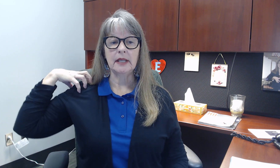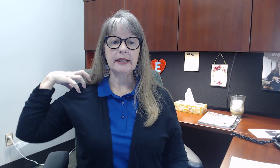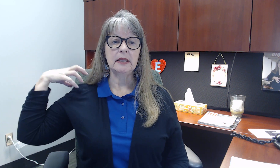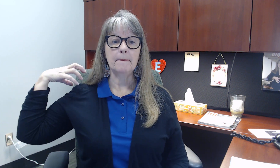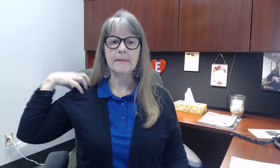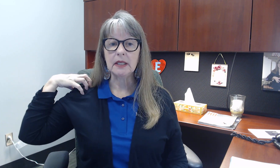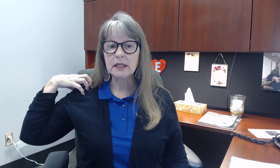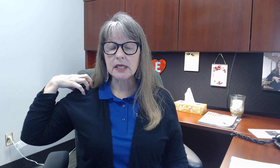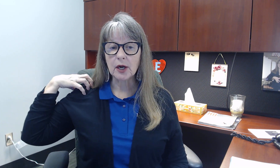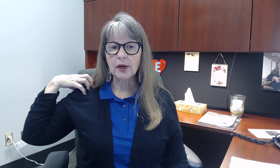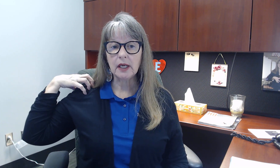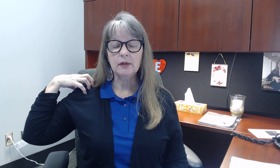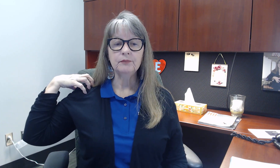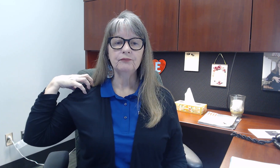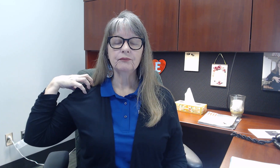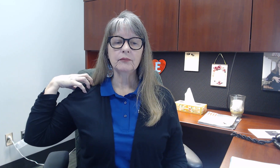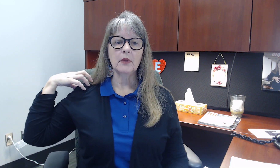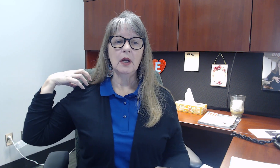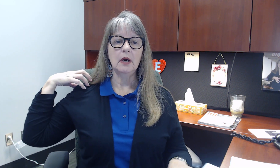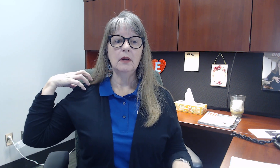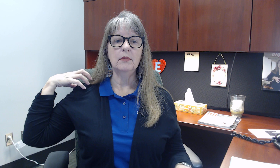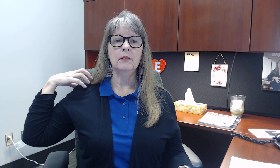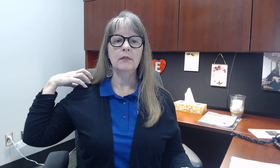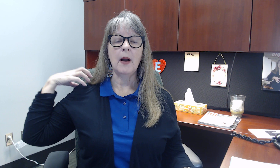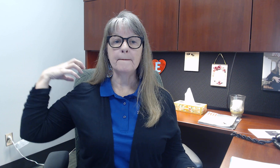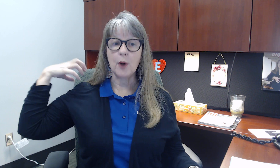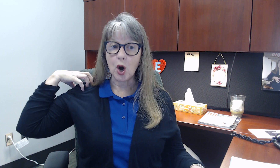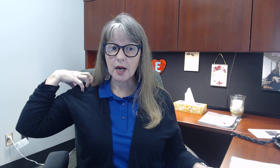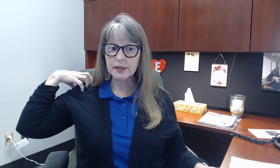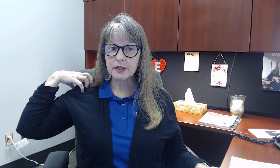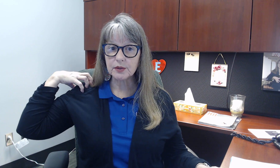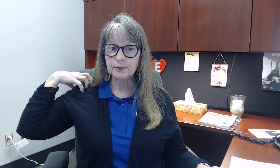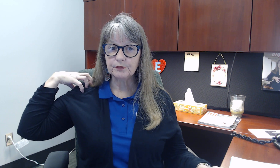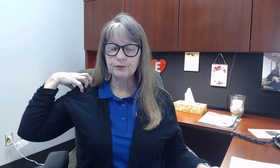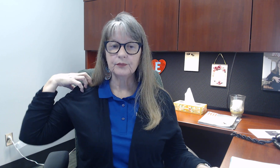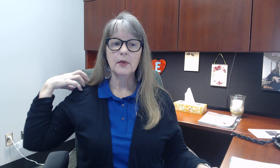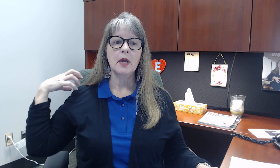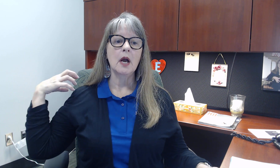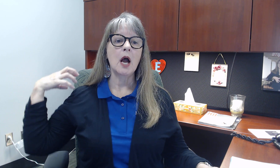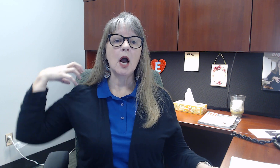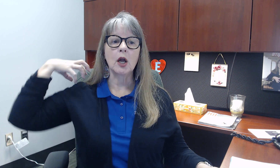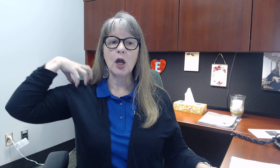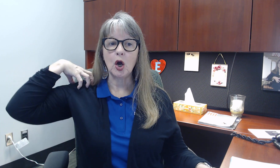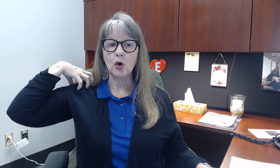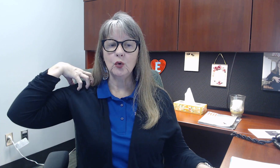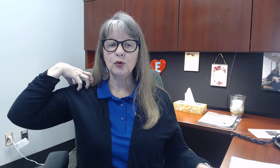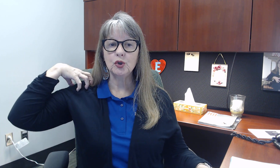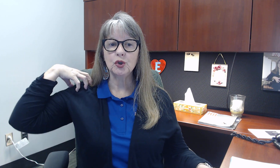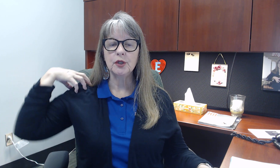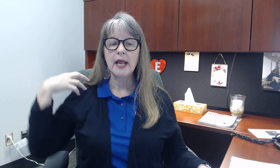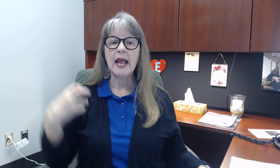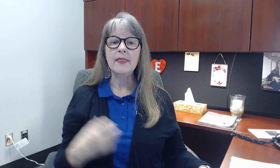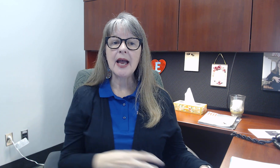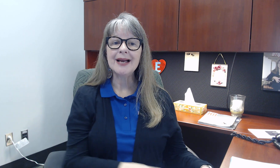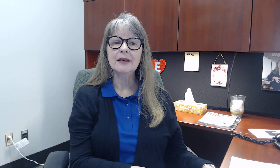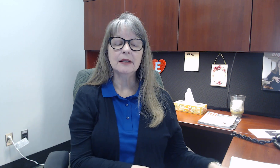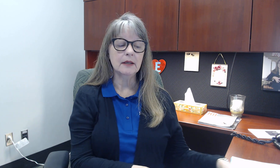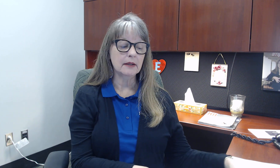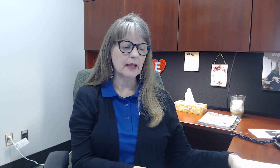in the military. A boss, a coach, and that had